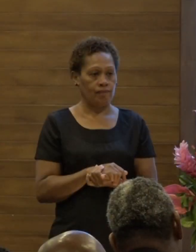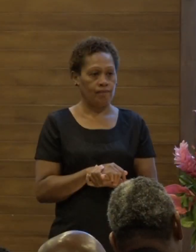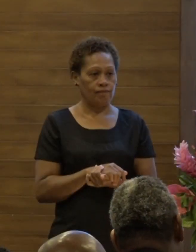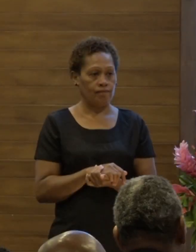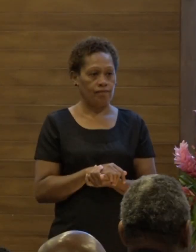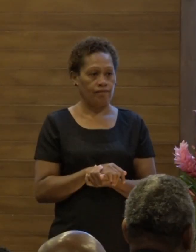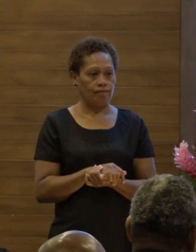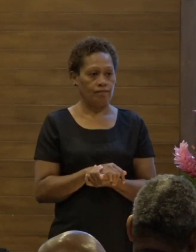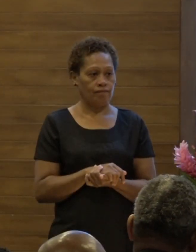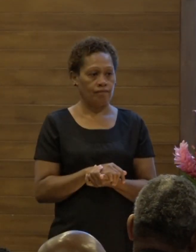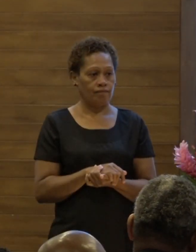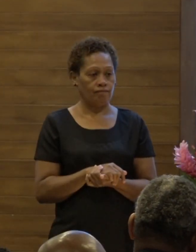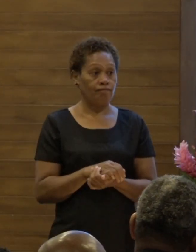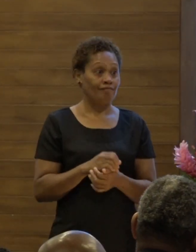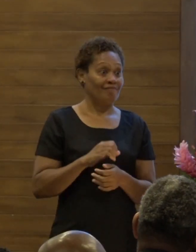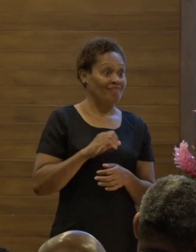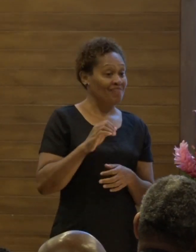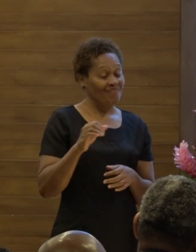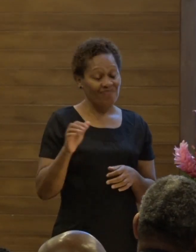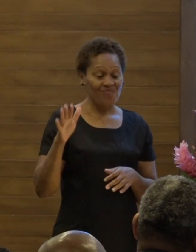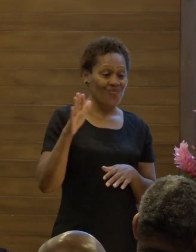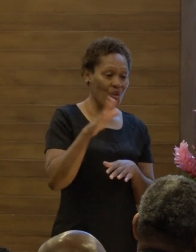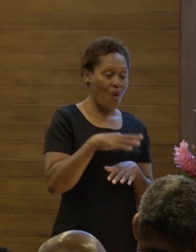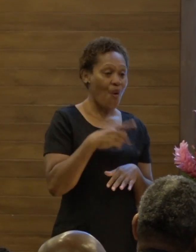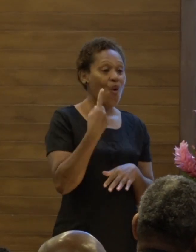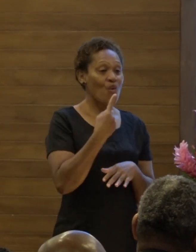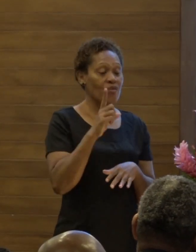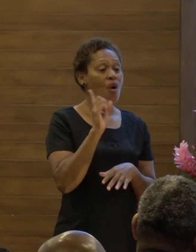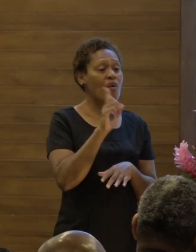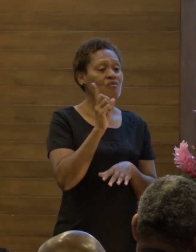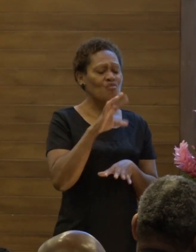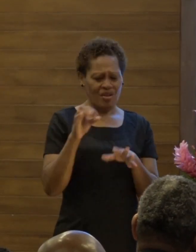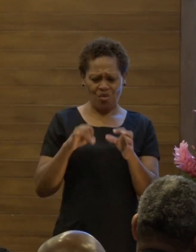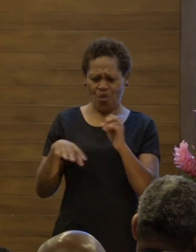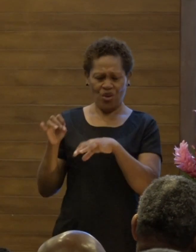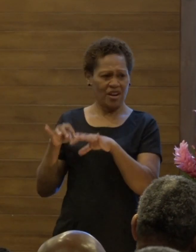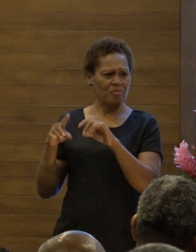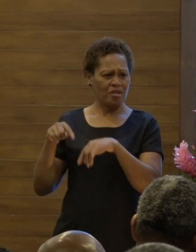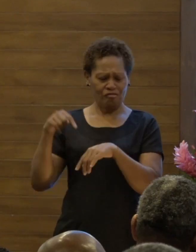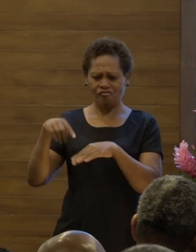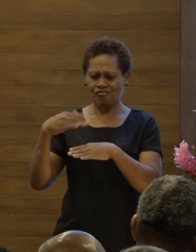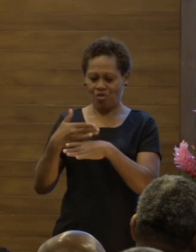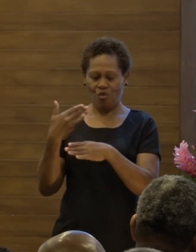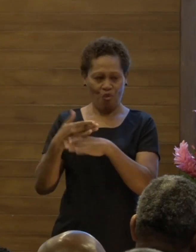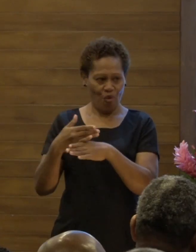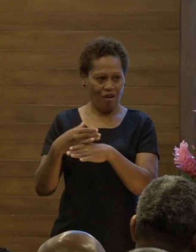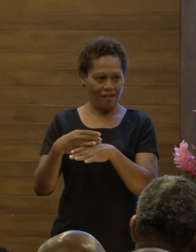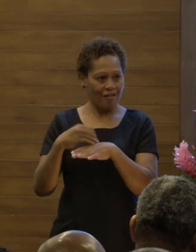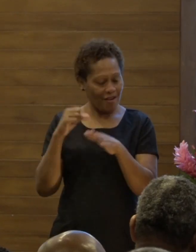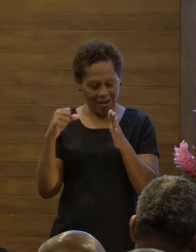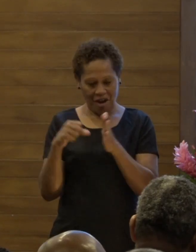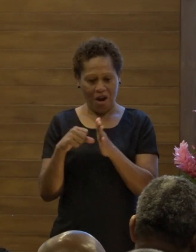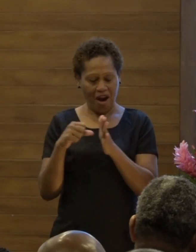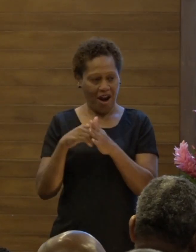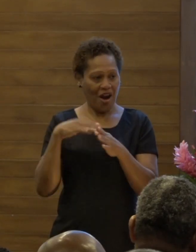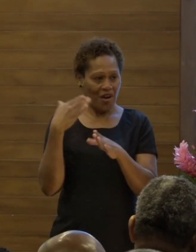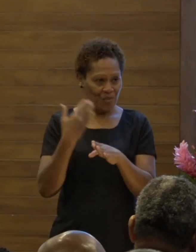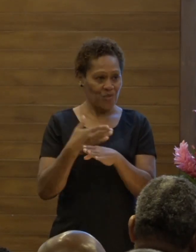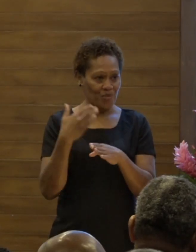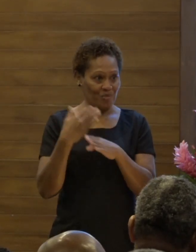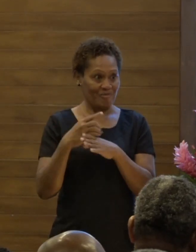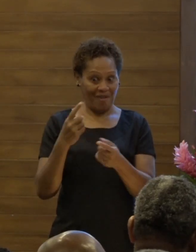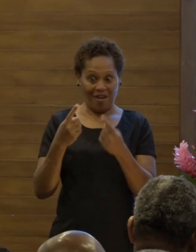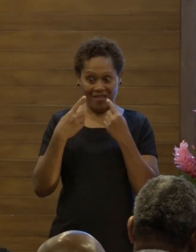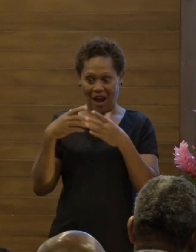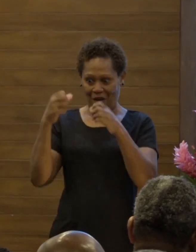and everyone who contributed to the development of these frameworks, your hard work has come to fruition today.